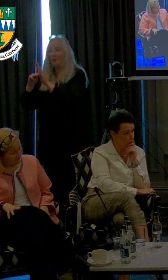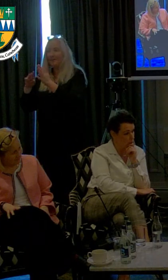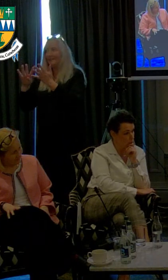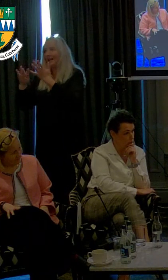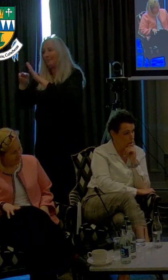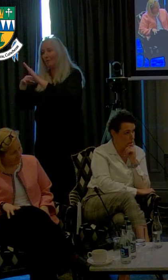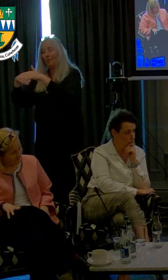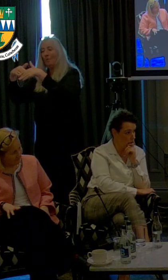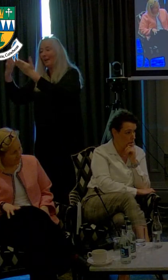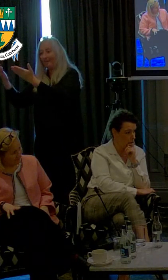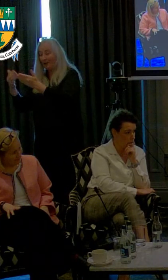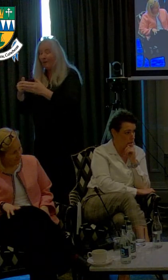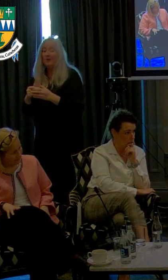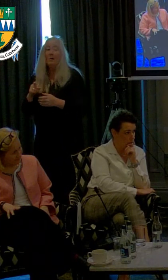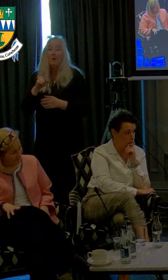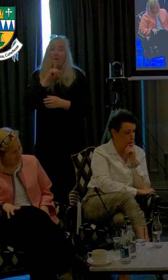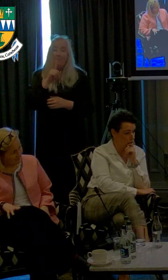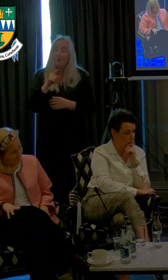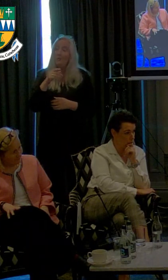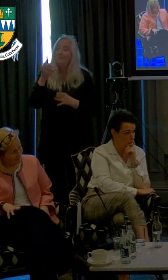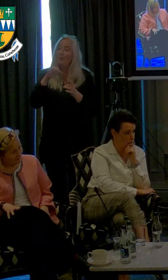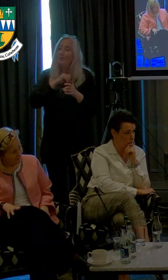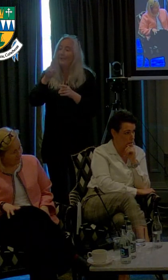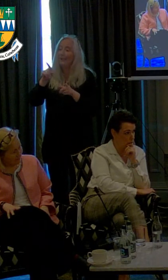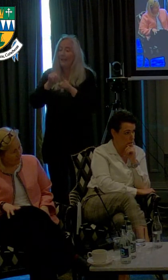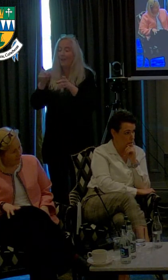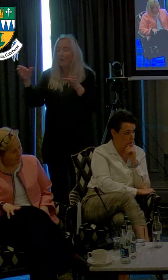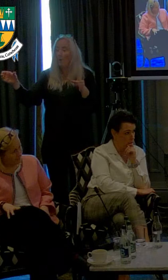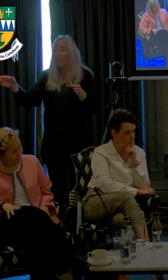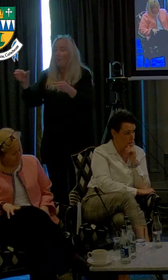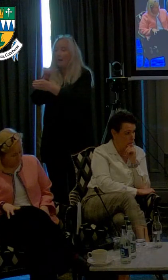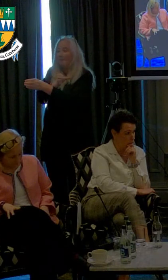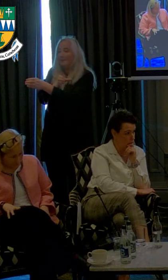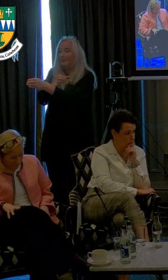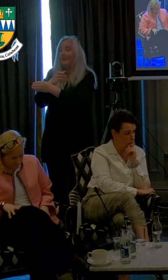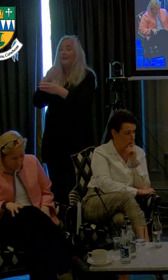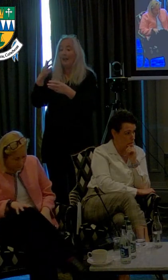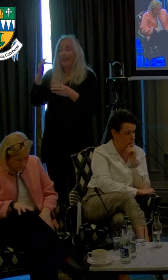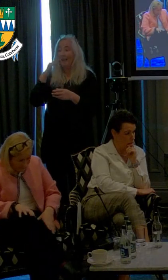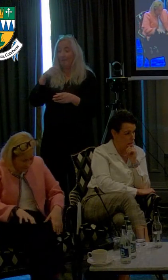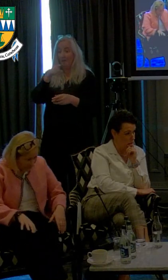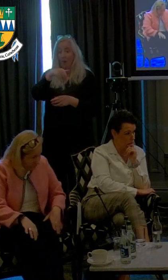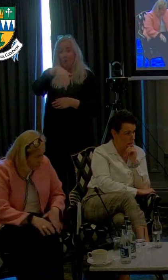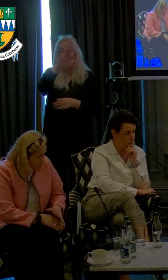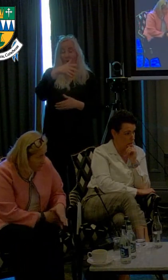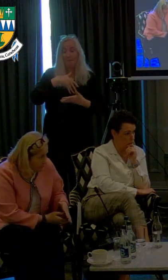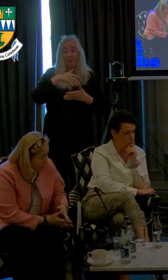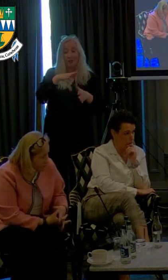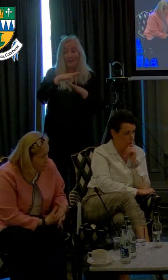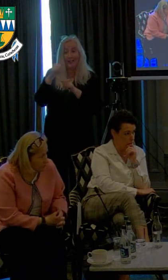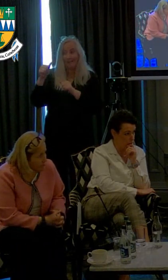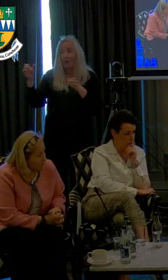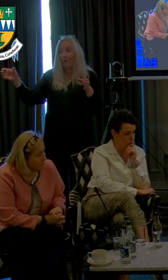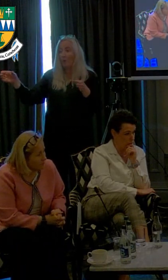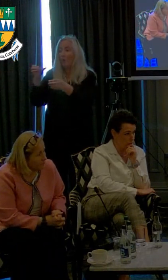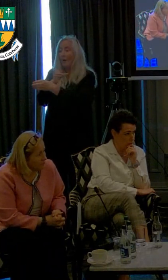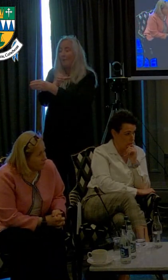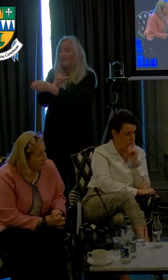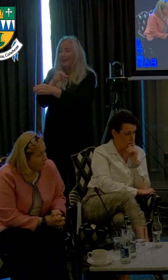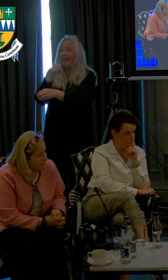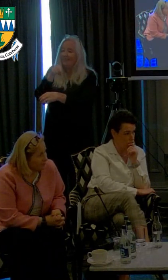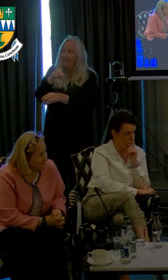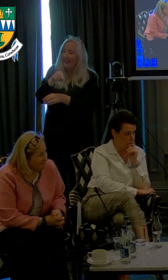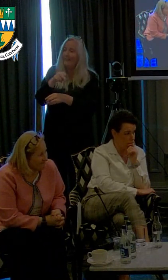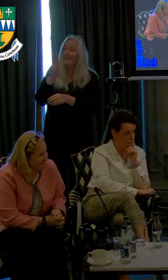you, I'm not sure if you can co-op someone on or not under the new legislation. But if you can, suddenly they're the knight in